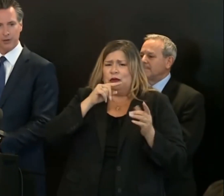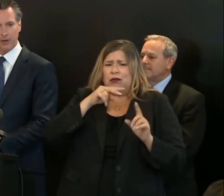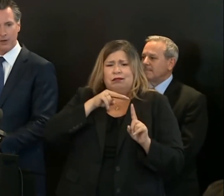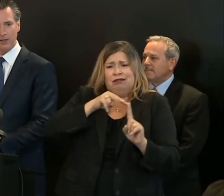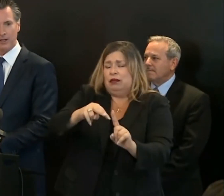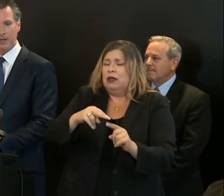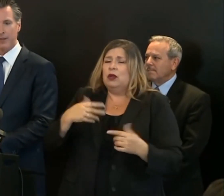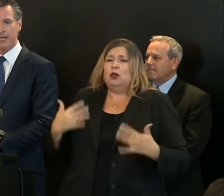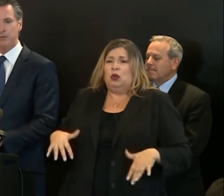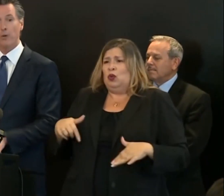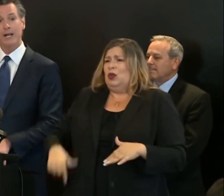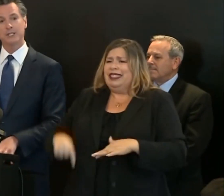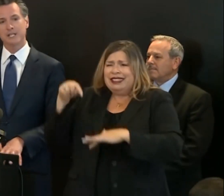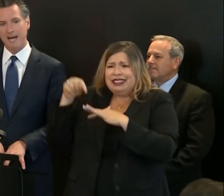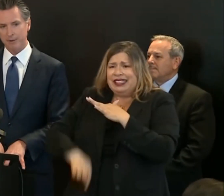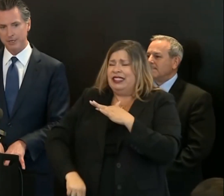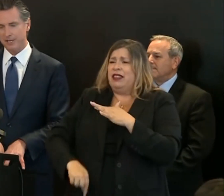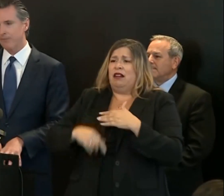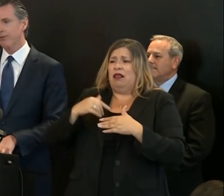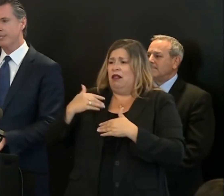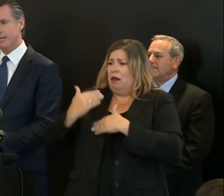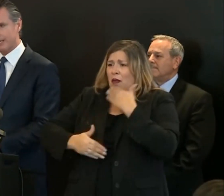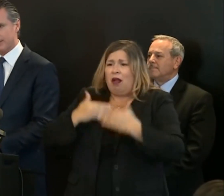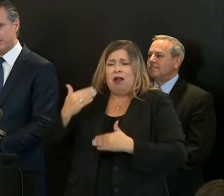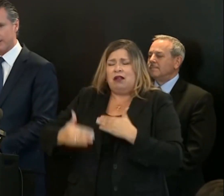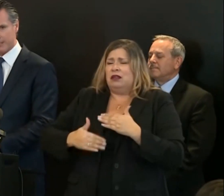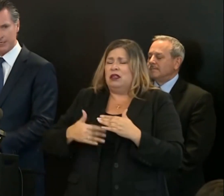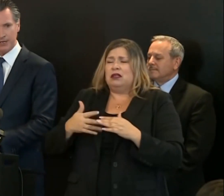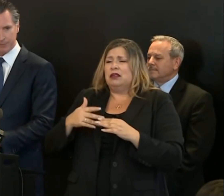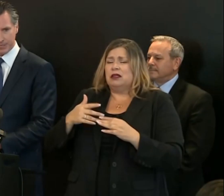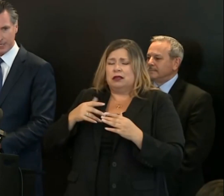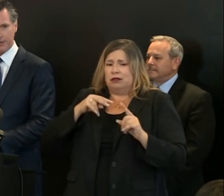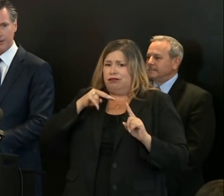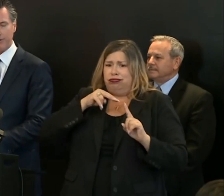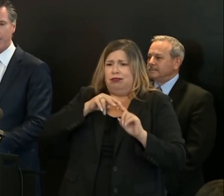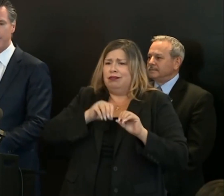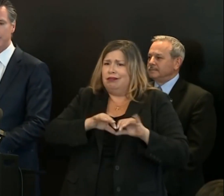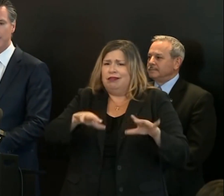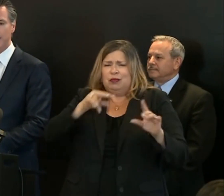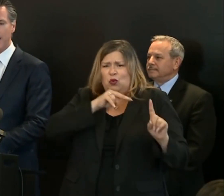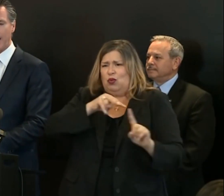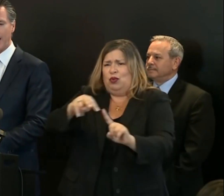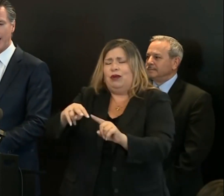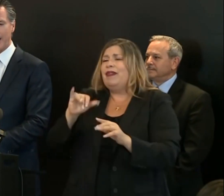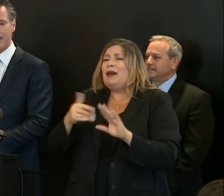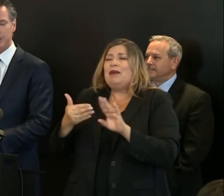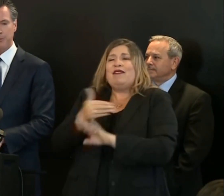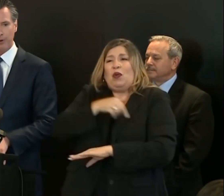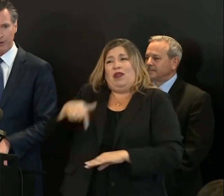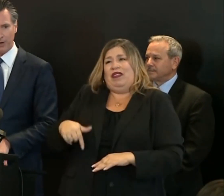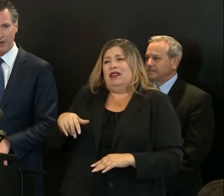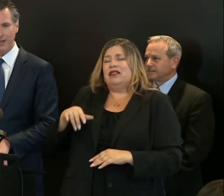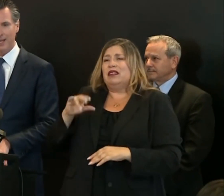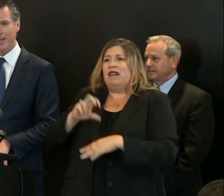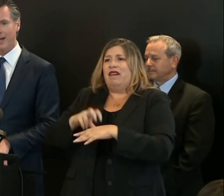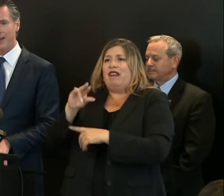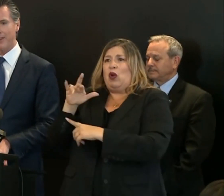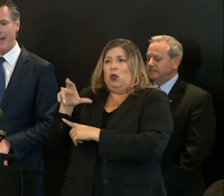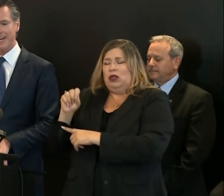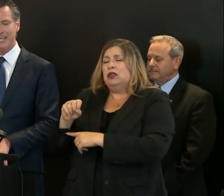detailed protocol that is well established, that predates this particular virus, and it is a